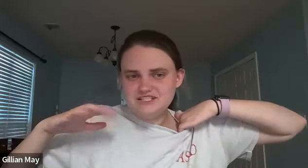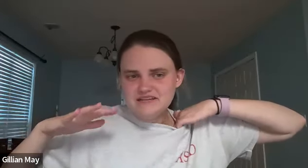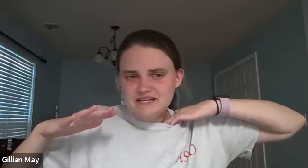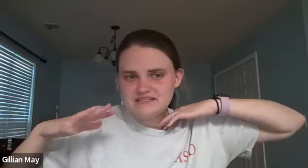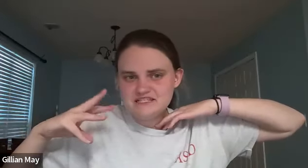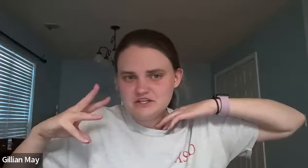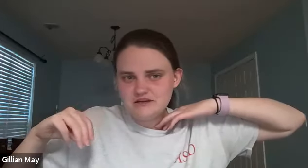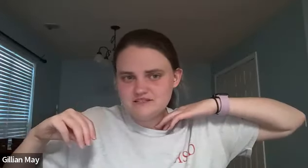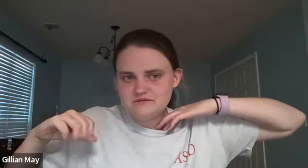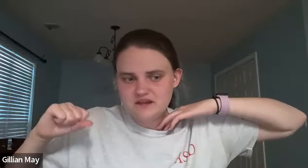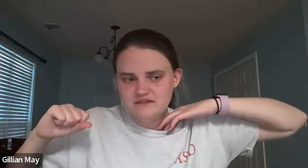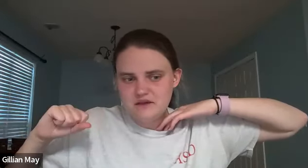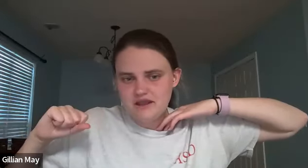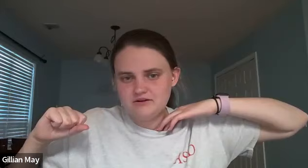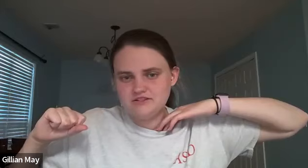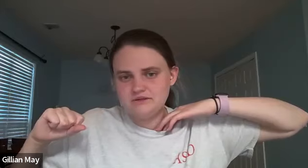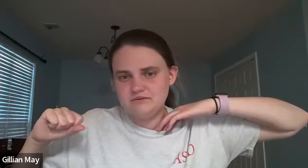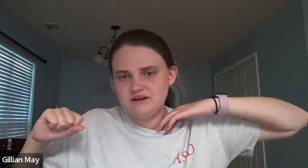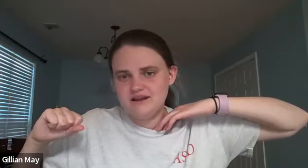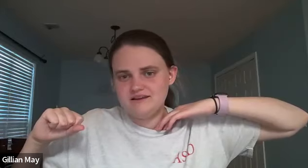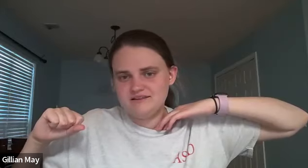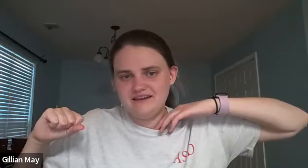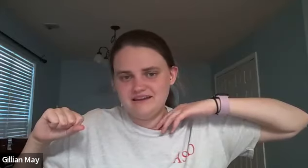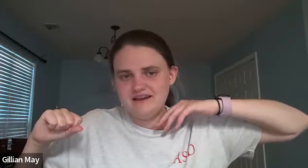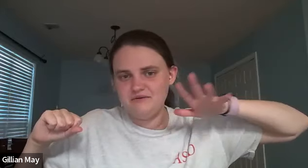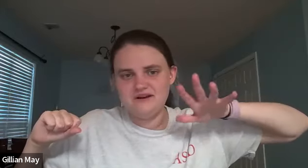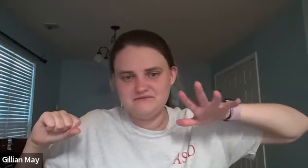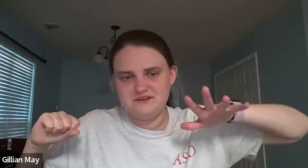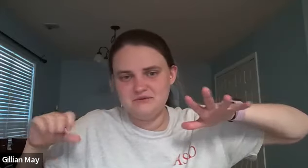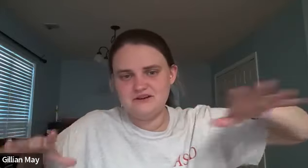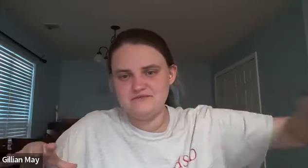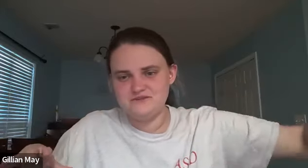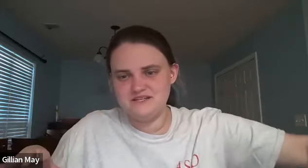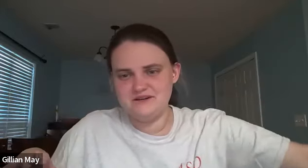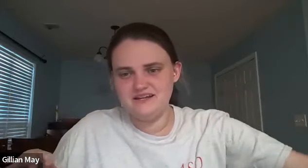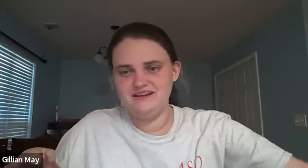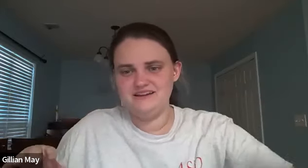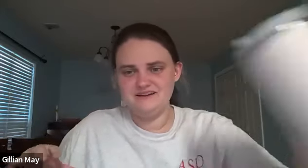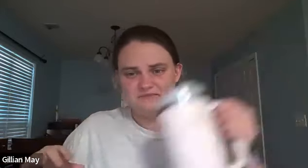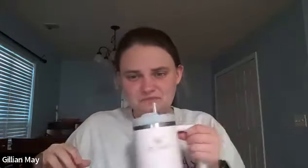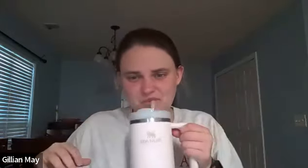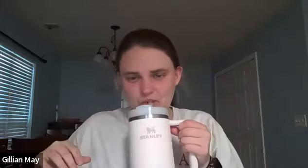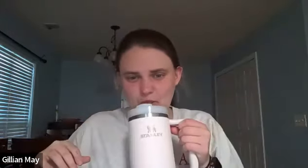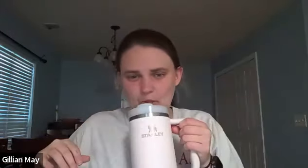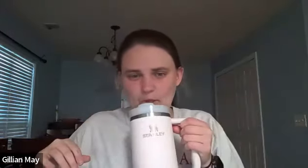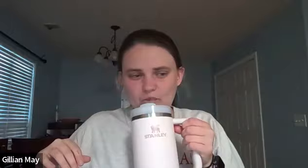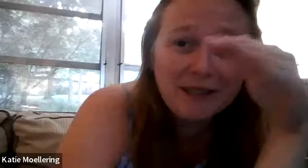just leave it at 6:30 since we've done it that way? Or do we want to I don't want to confuse anybody. I say we